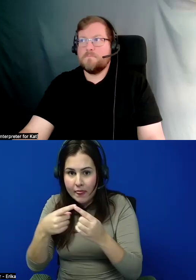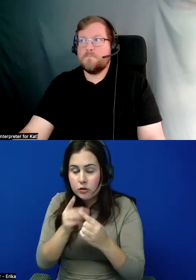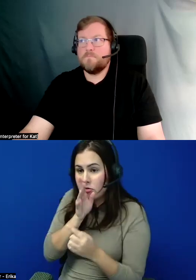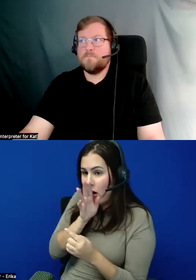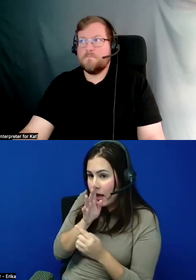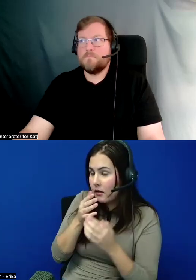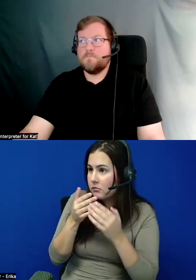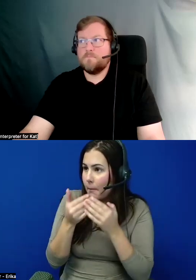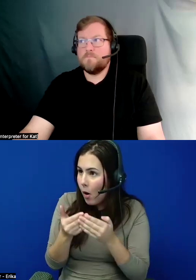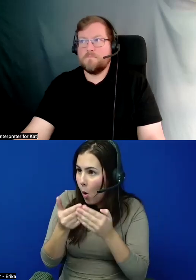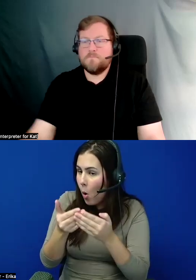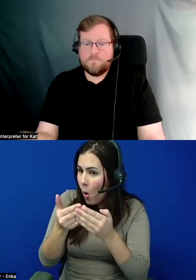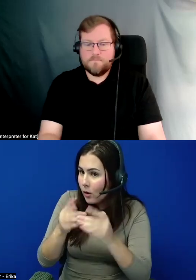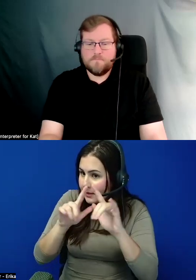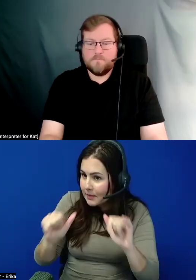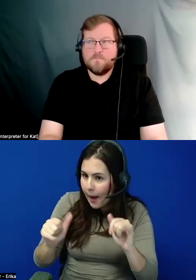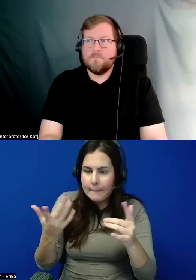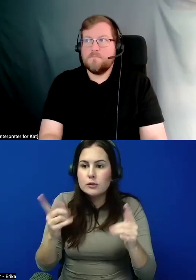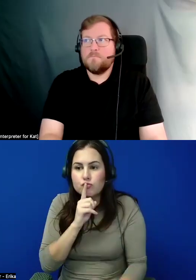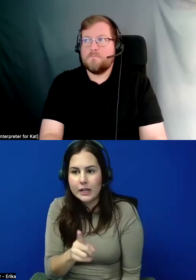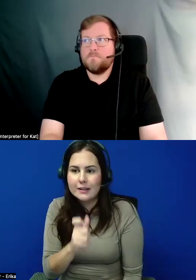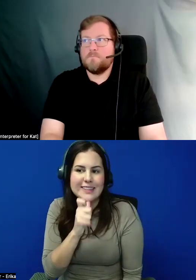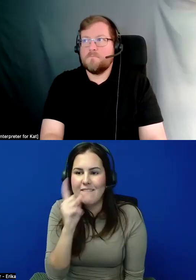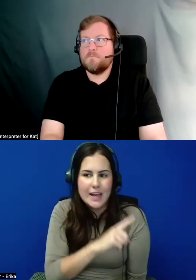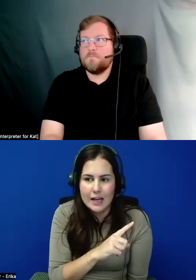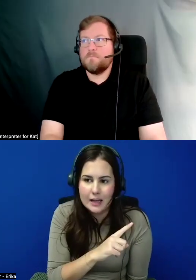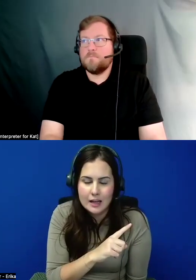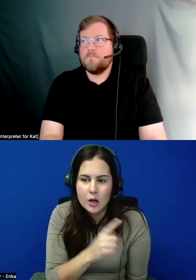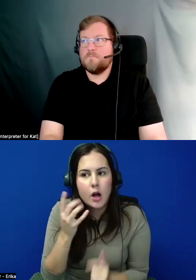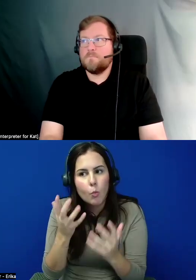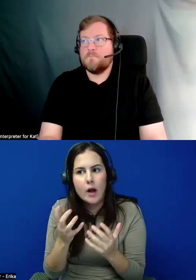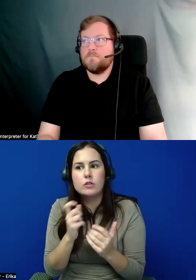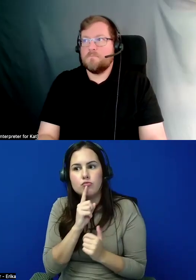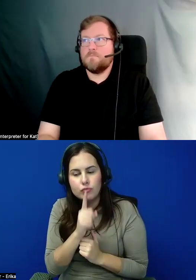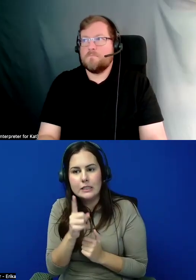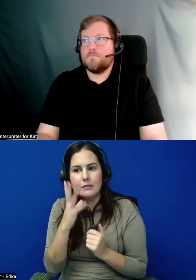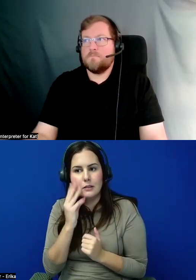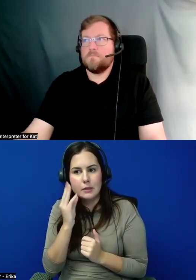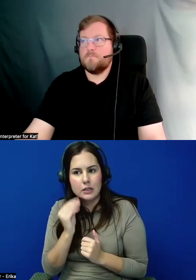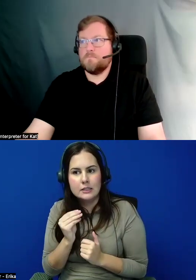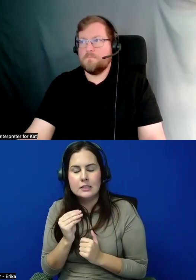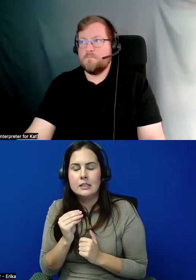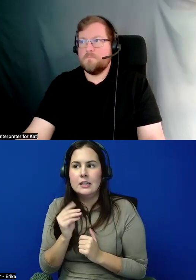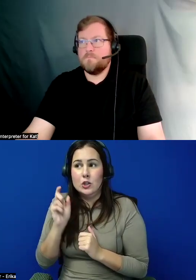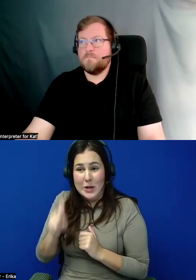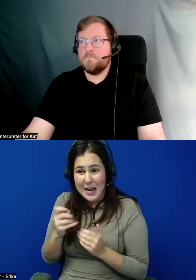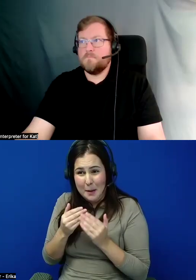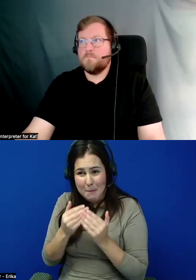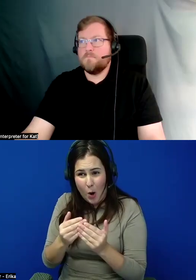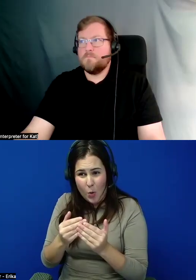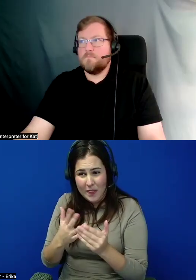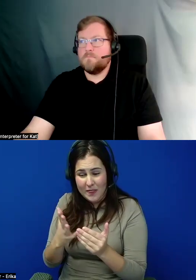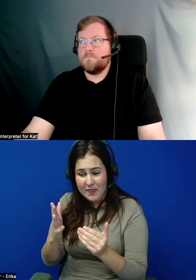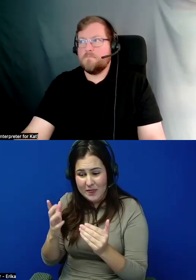I'm like, then we won't have to worry about faking it. It'll be real. And so we wanted a boat that we could have for 8 days and would kind